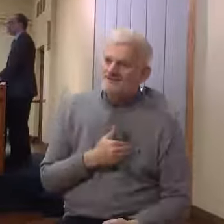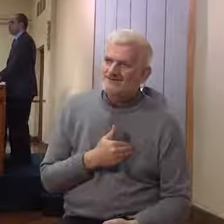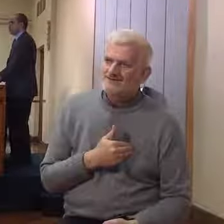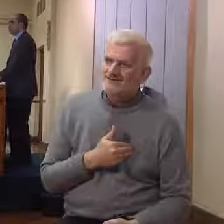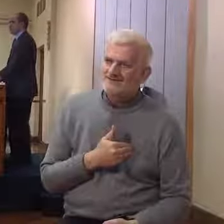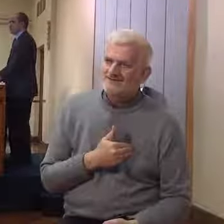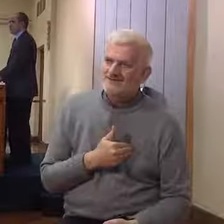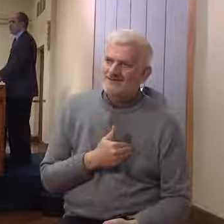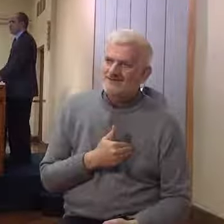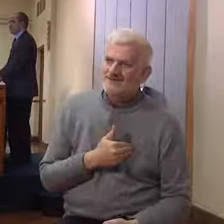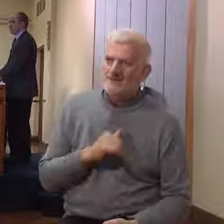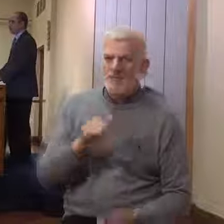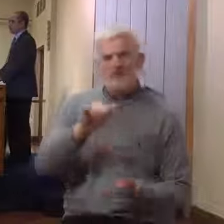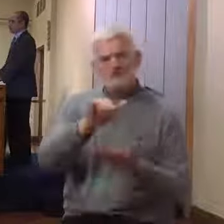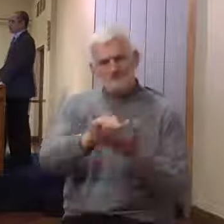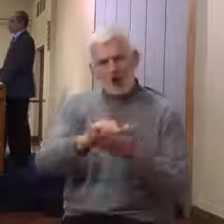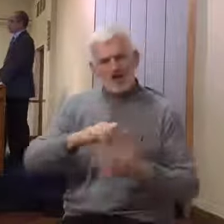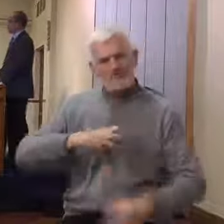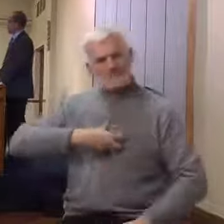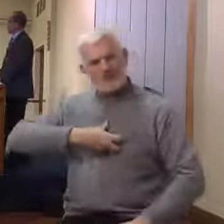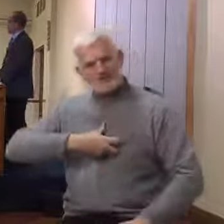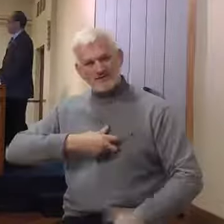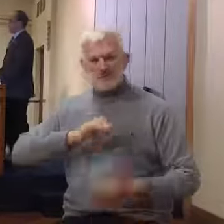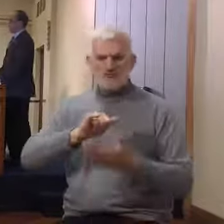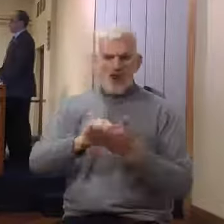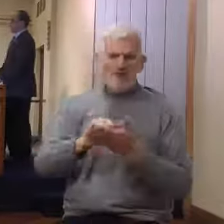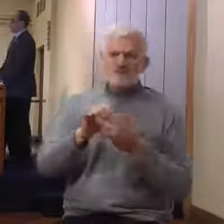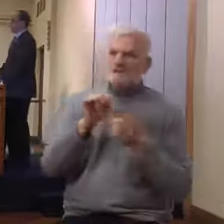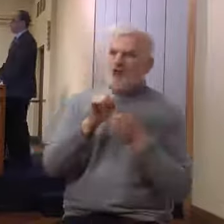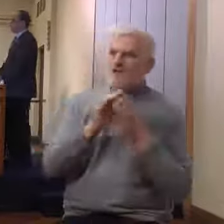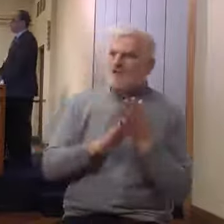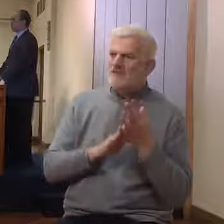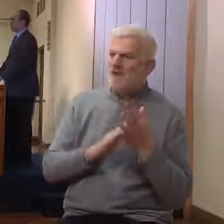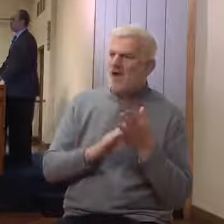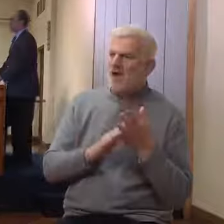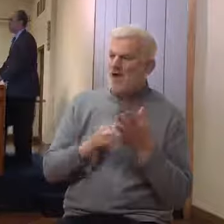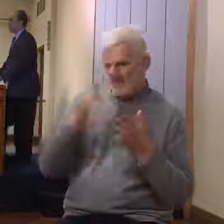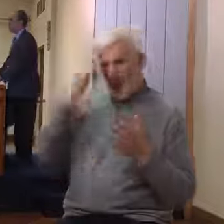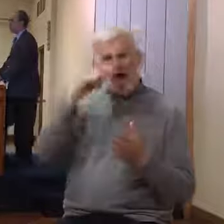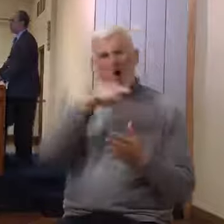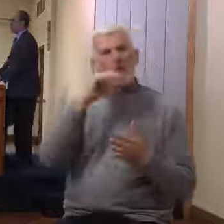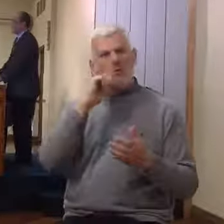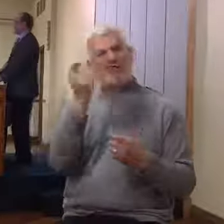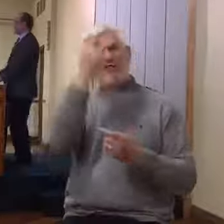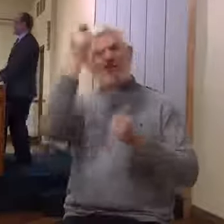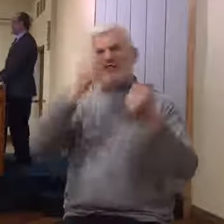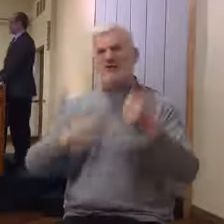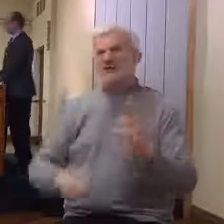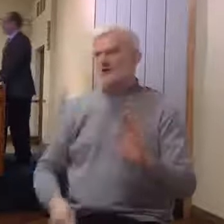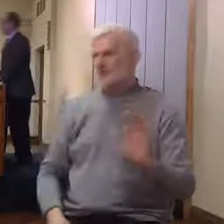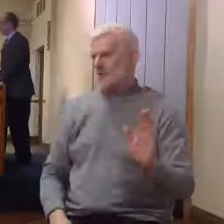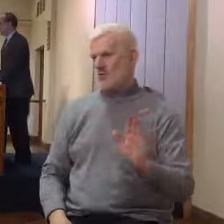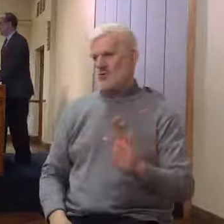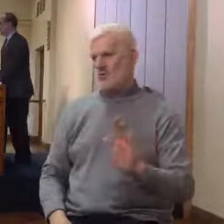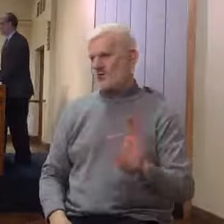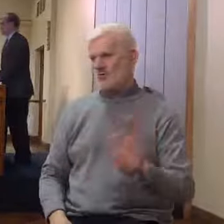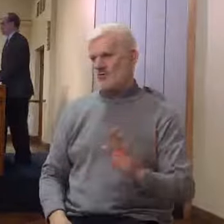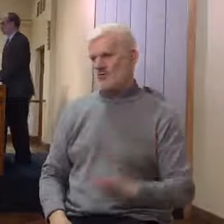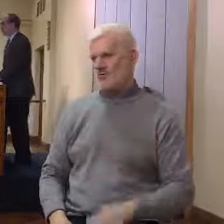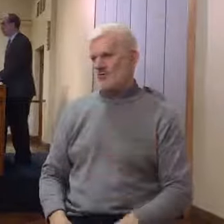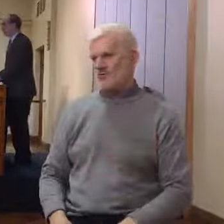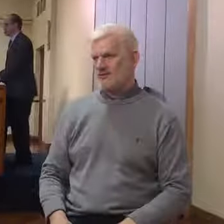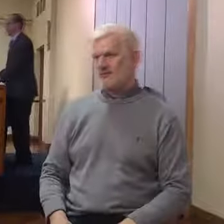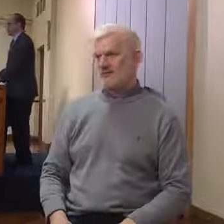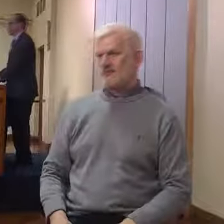that people are praying for, give us a godly president. Even if he is dead, he will